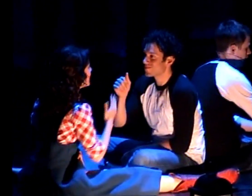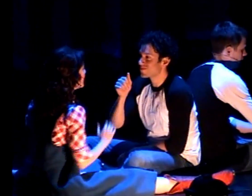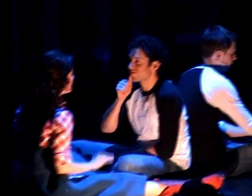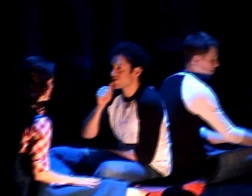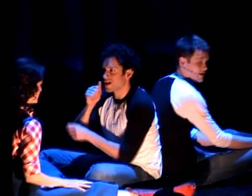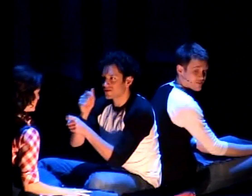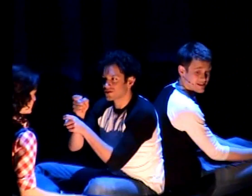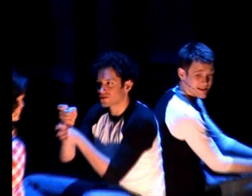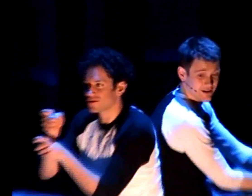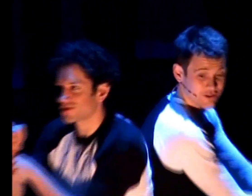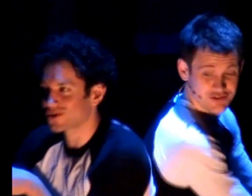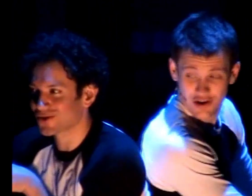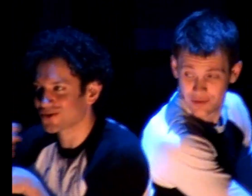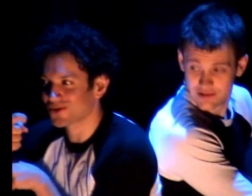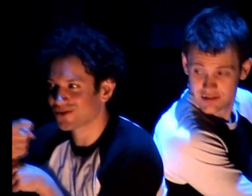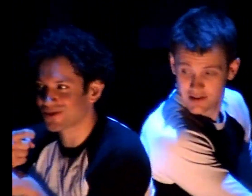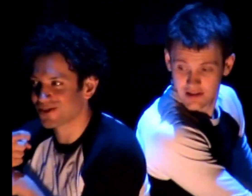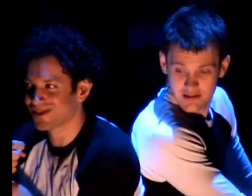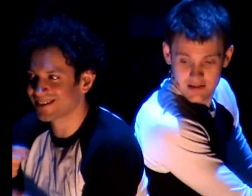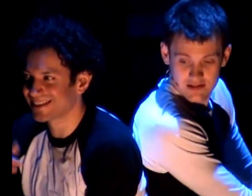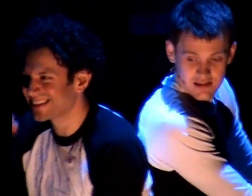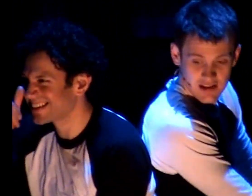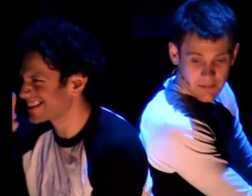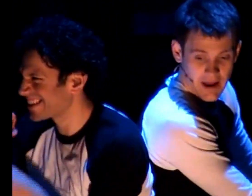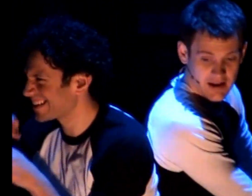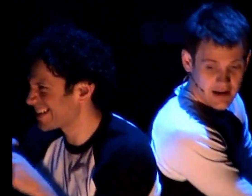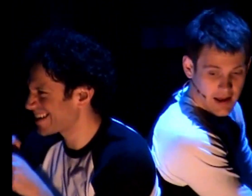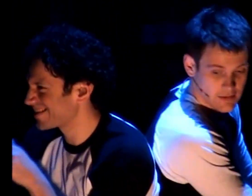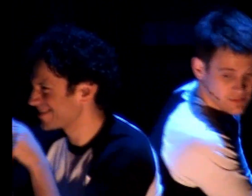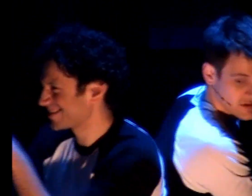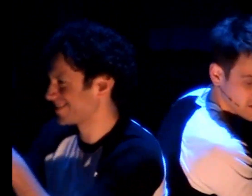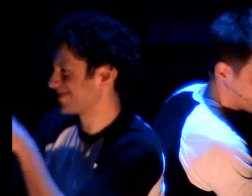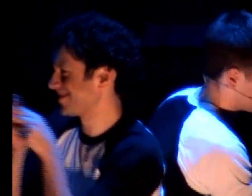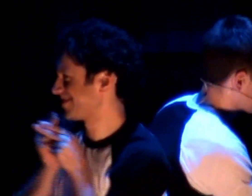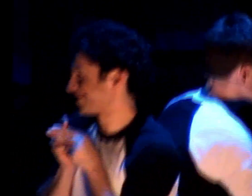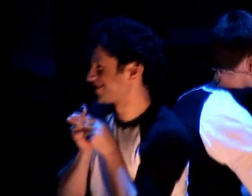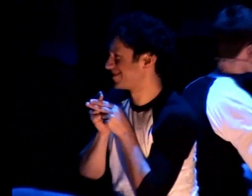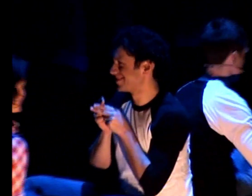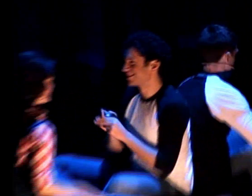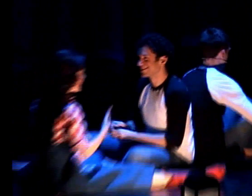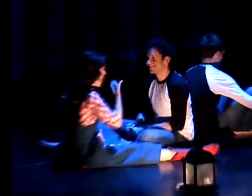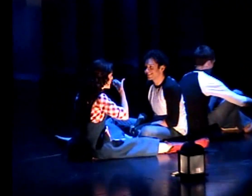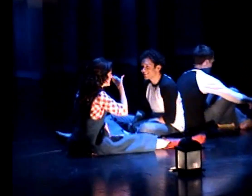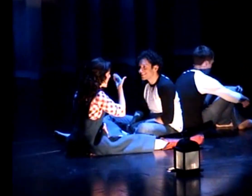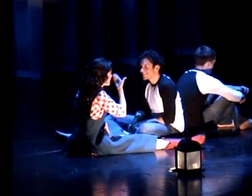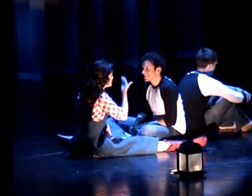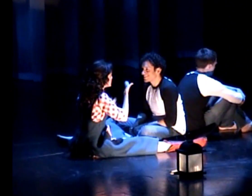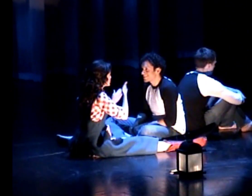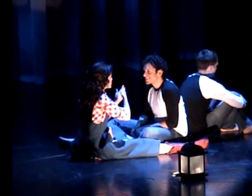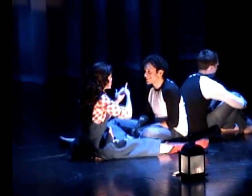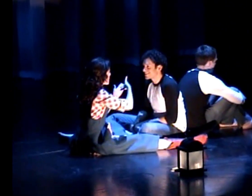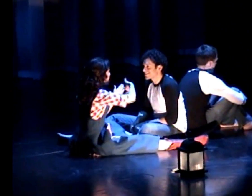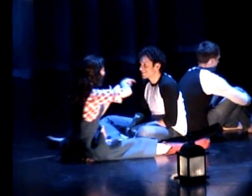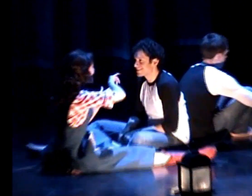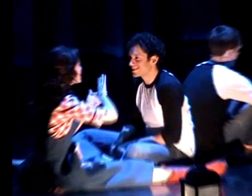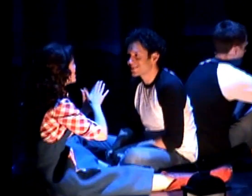Private little jokes, silly petting names, lavender soap and